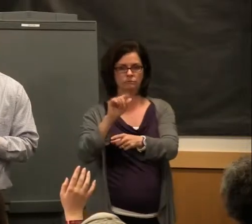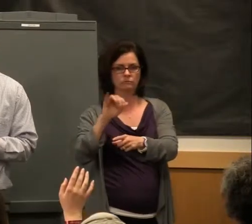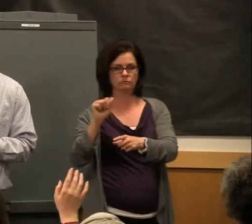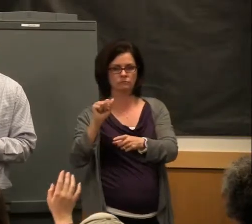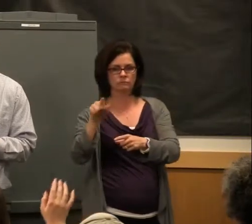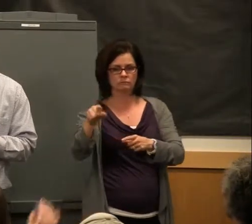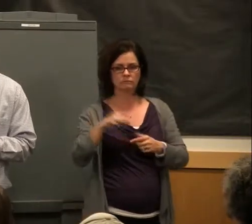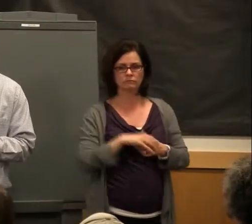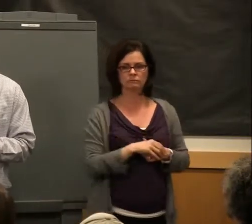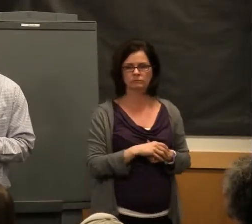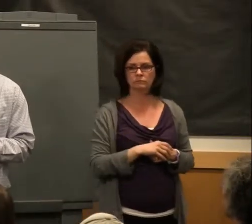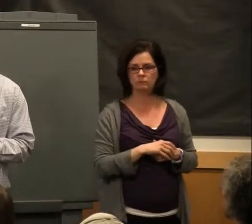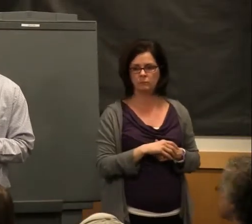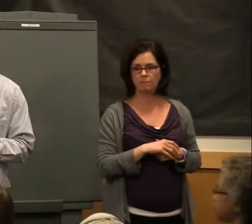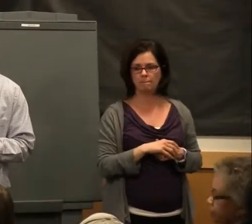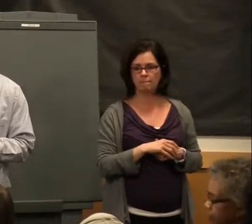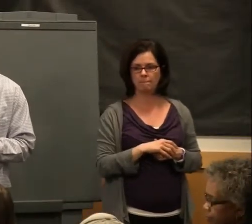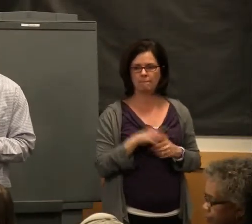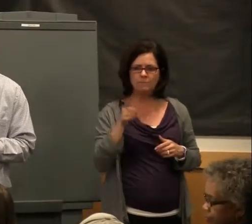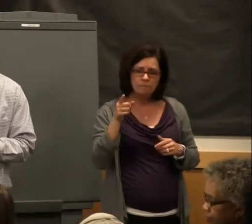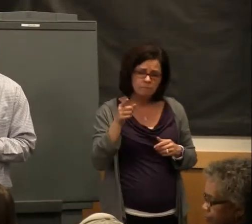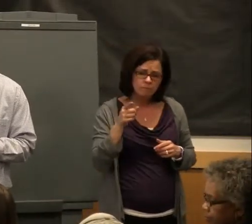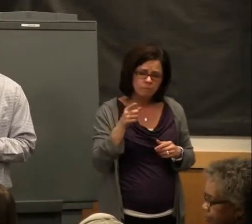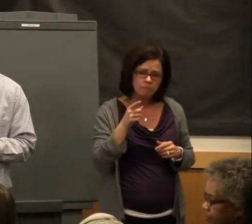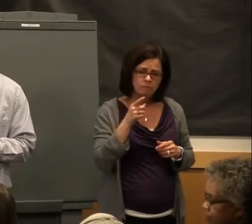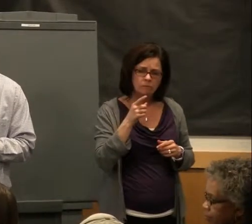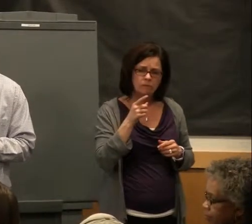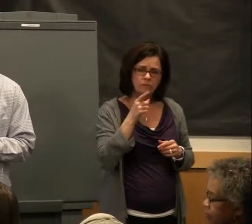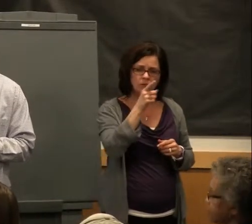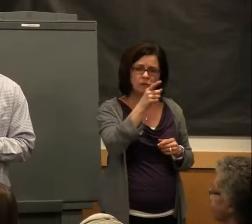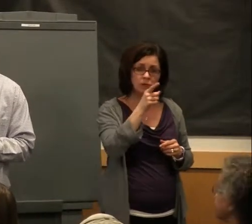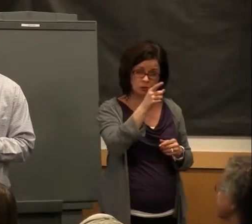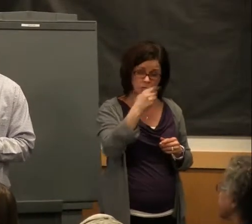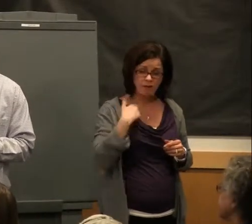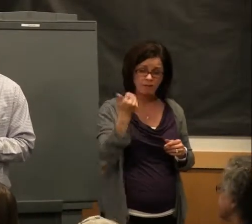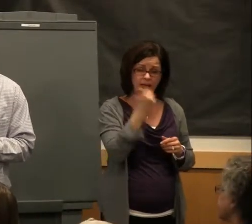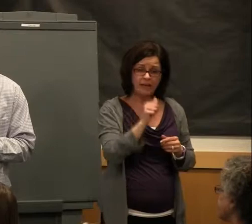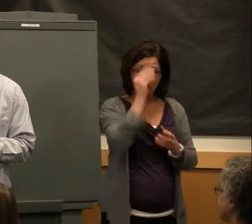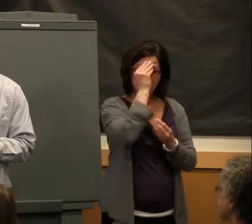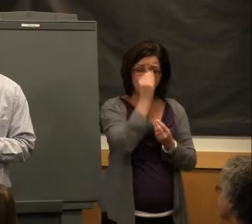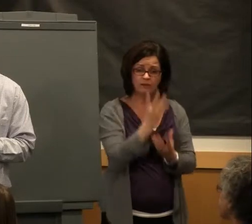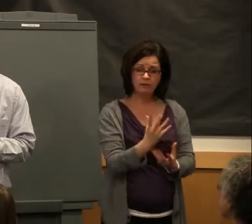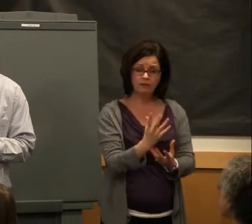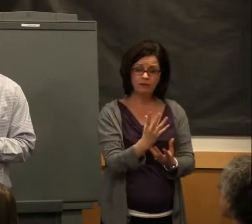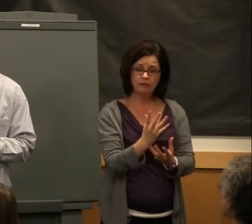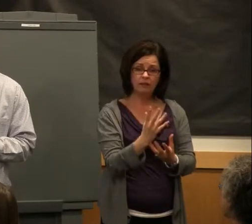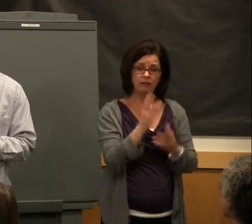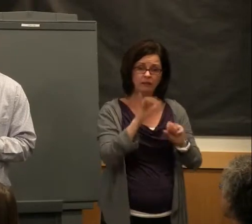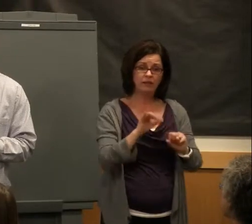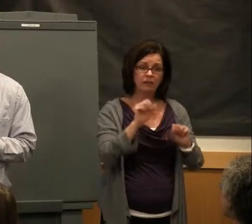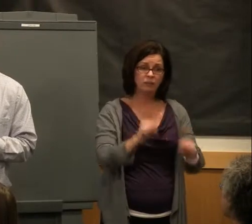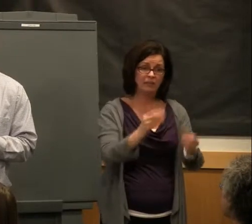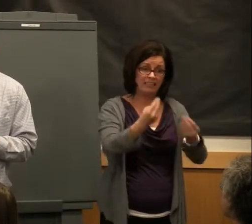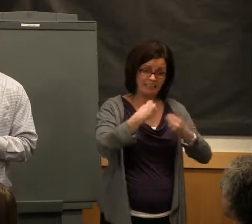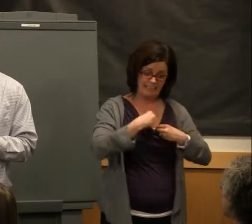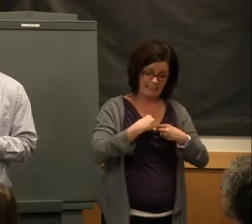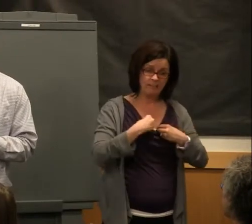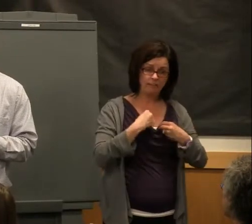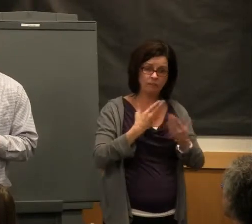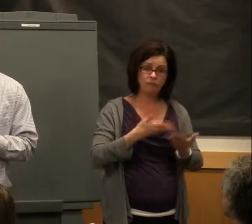A question here, Alyssa? Do you have any information that we can take